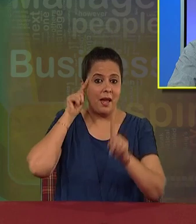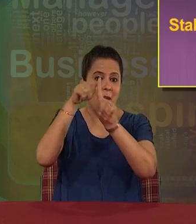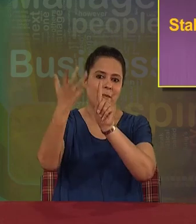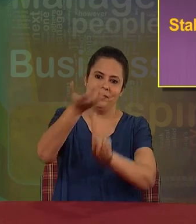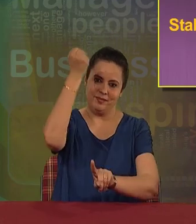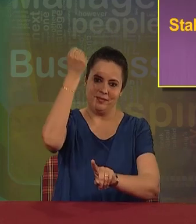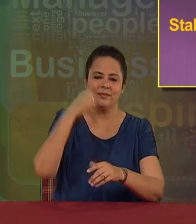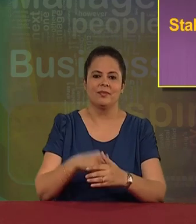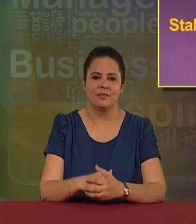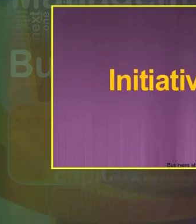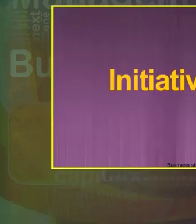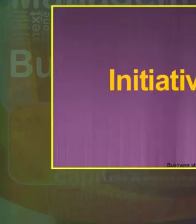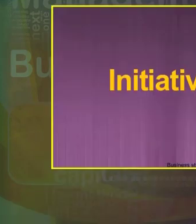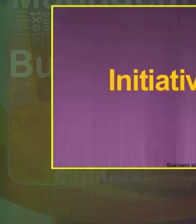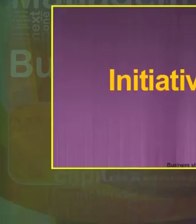goals.